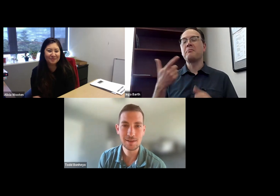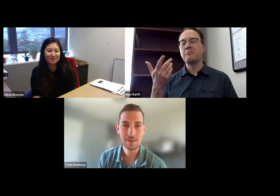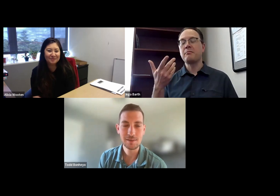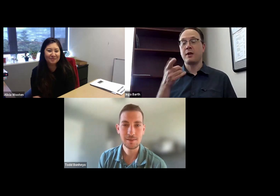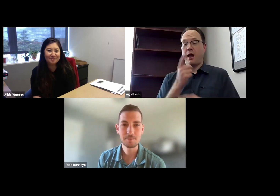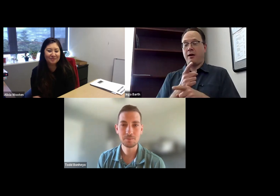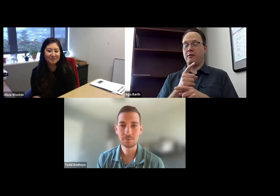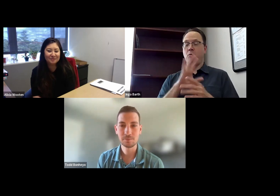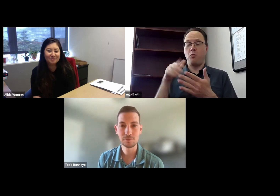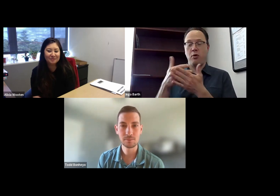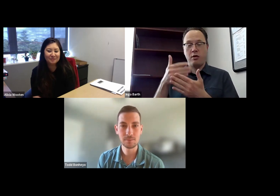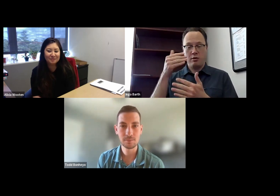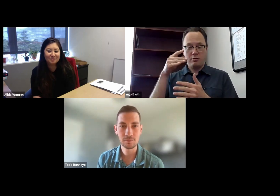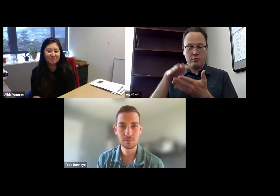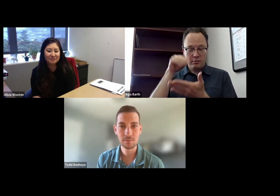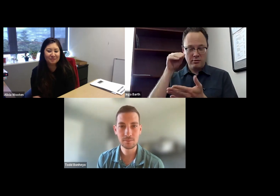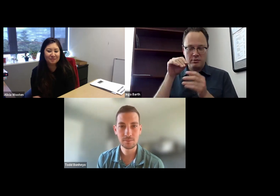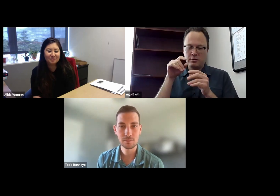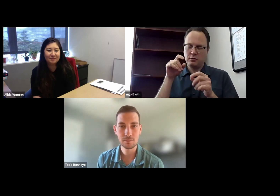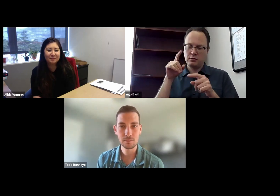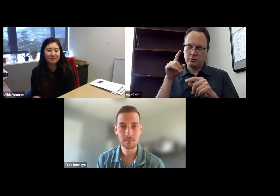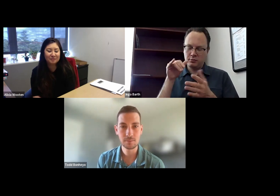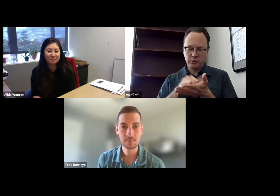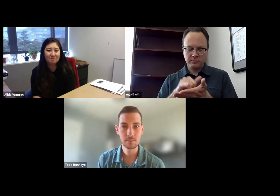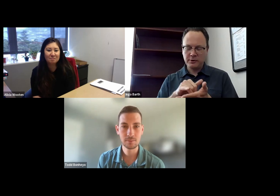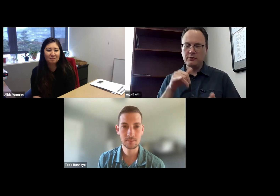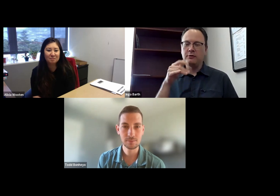this. Oh, thanks for that question.